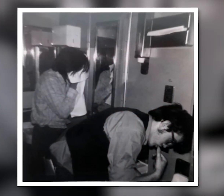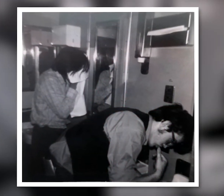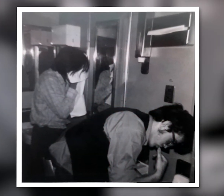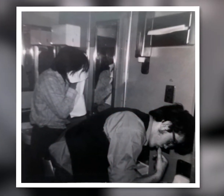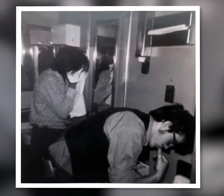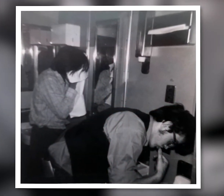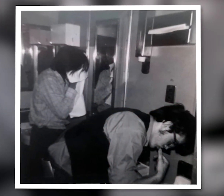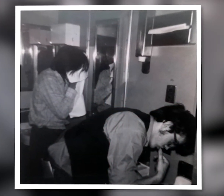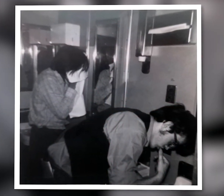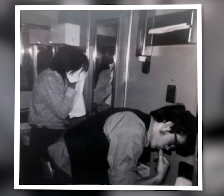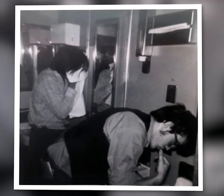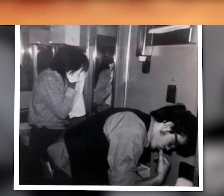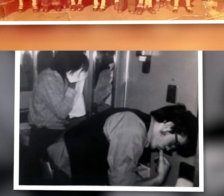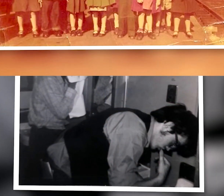exited the train.